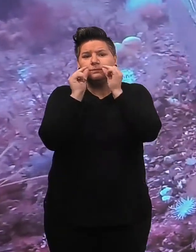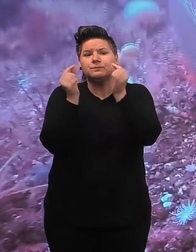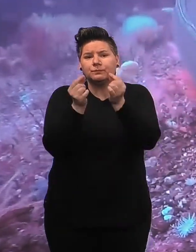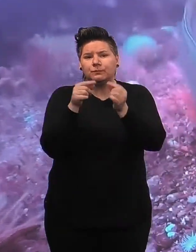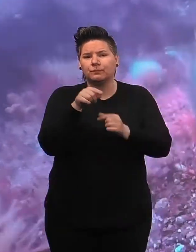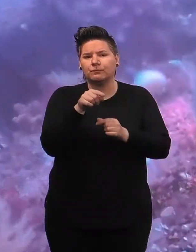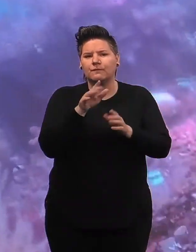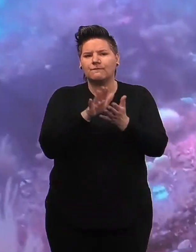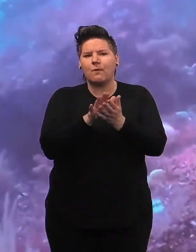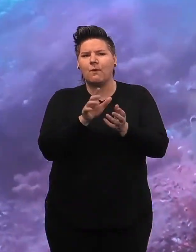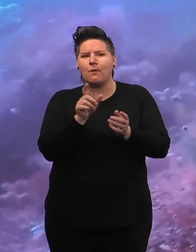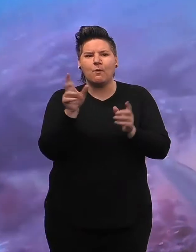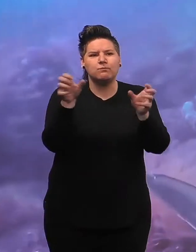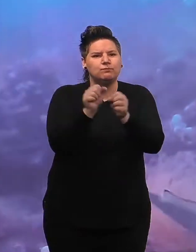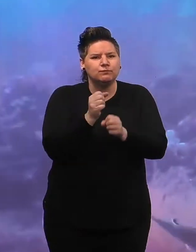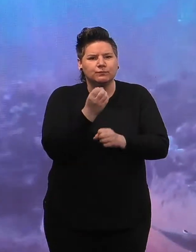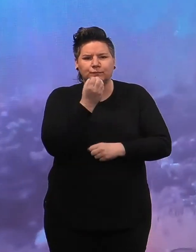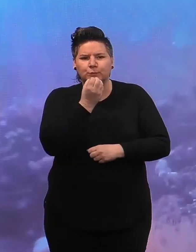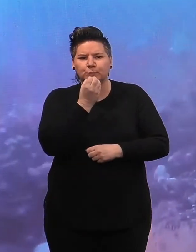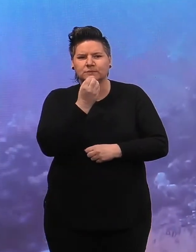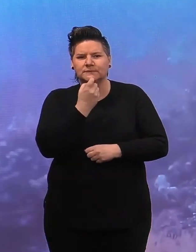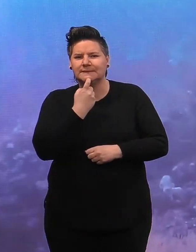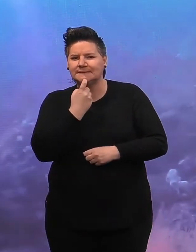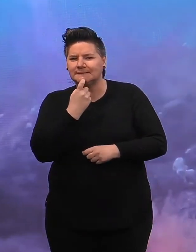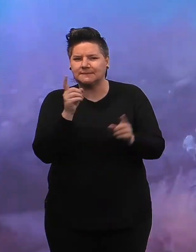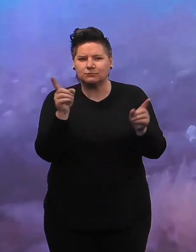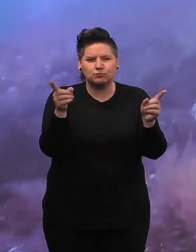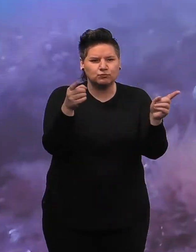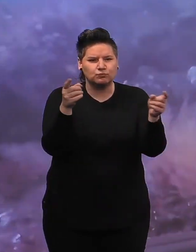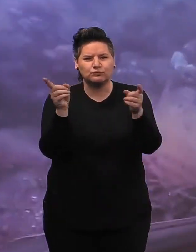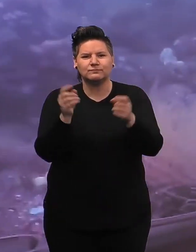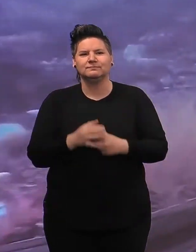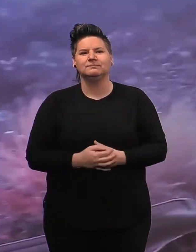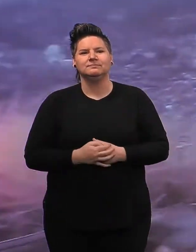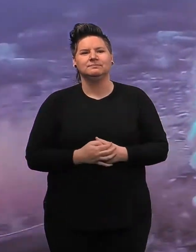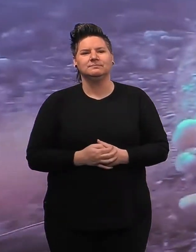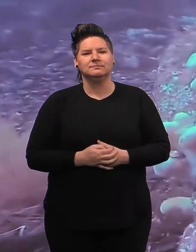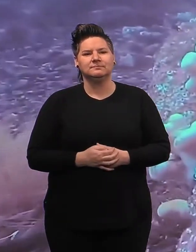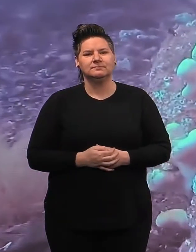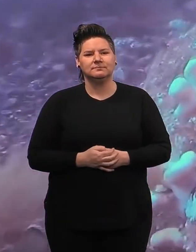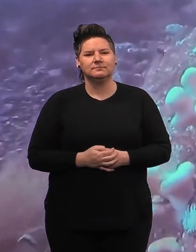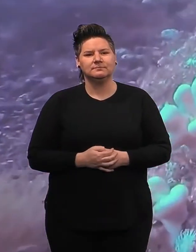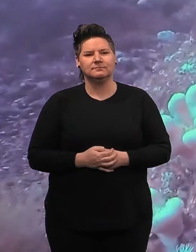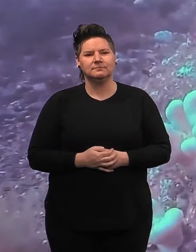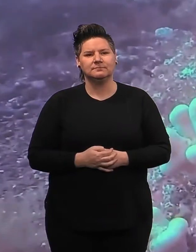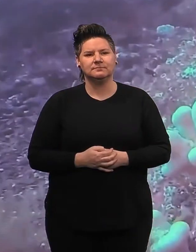take a bite of is actually food. So you can probably taste with that barbel.